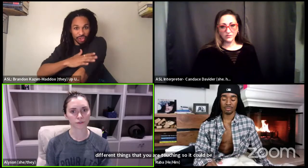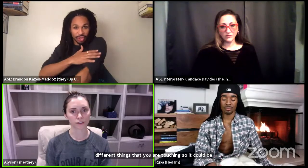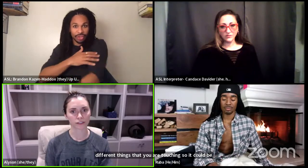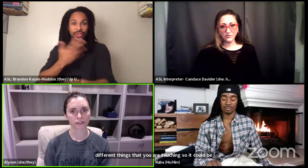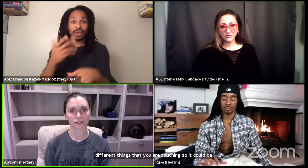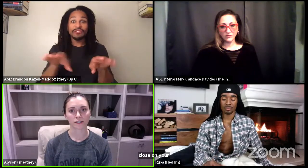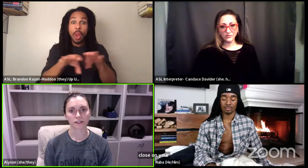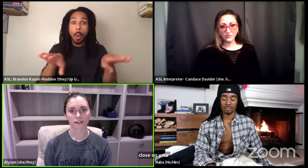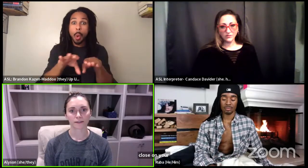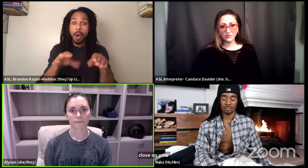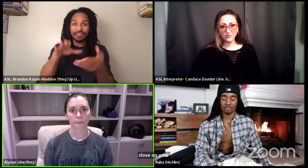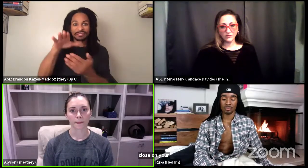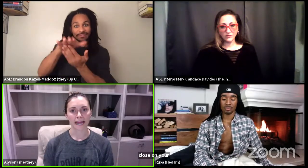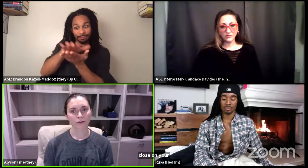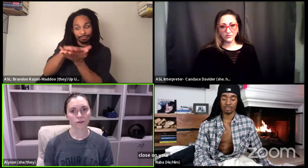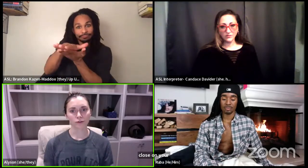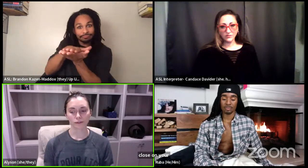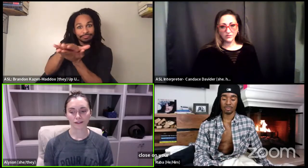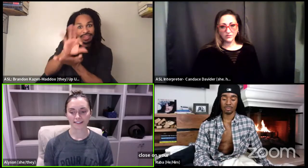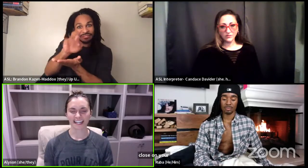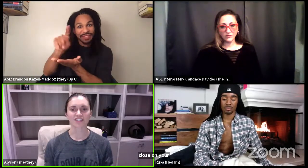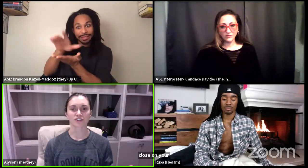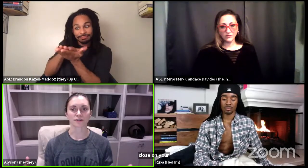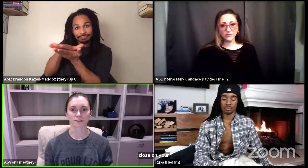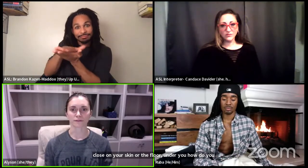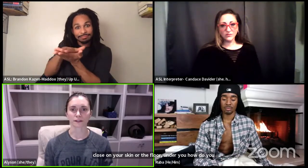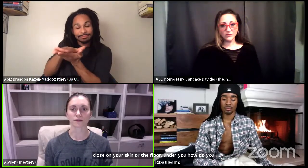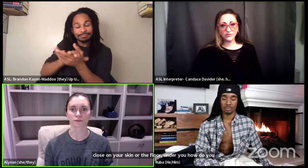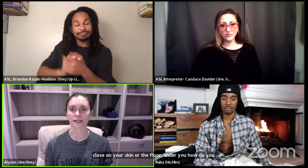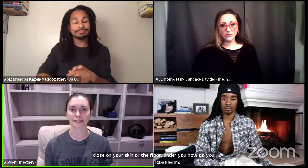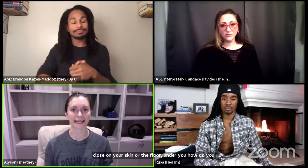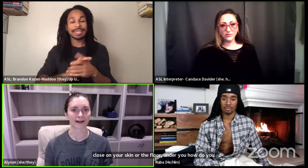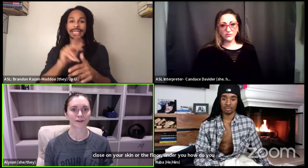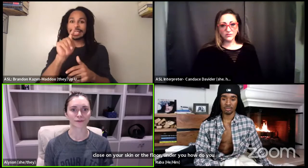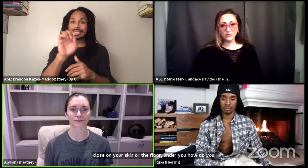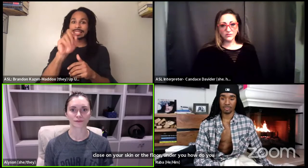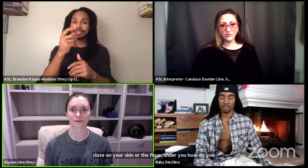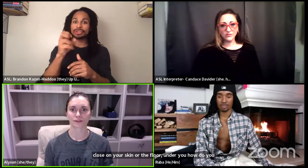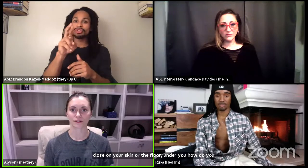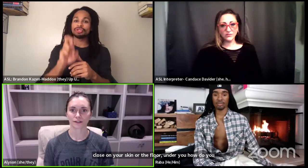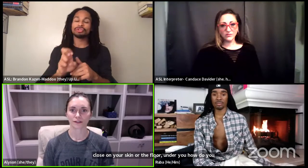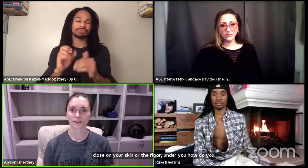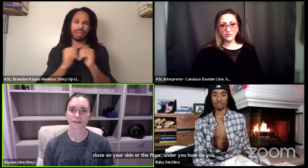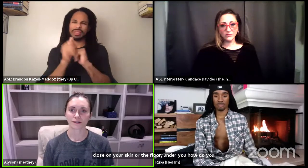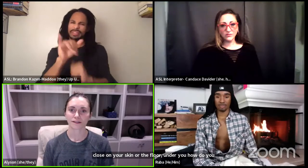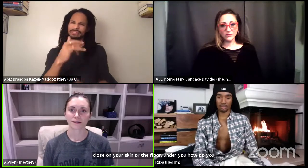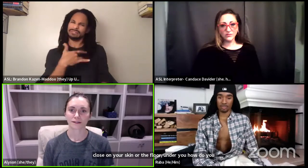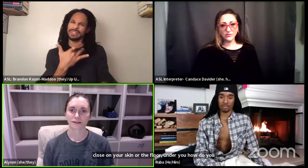you? How do the textures feel right now?